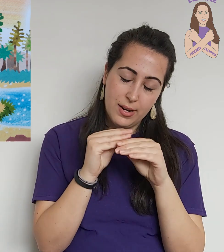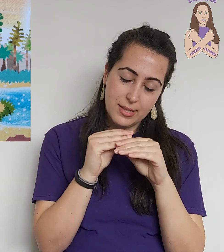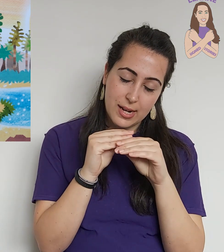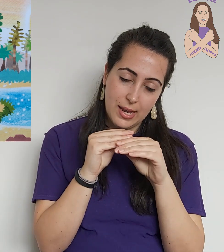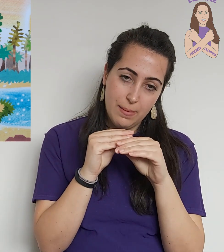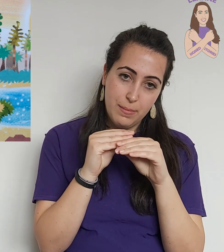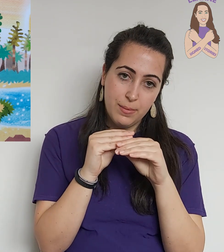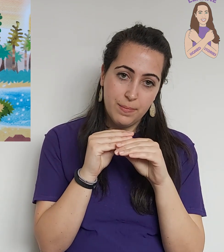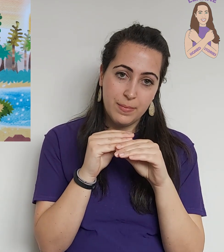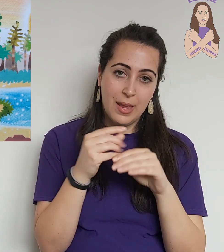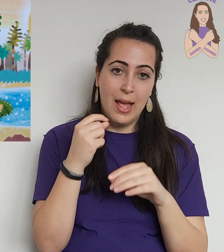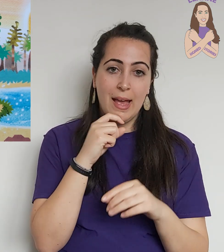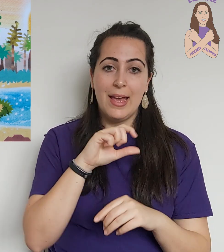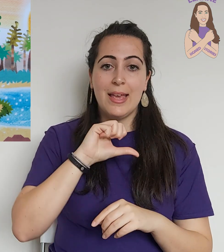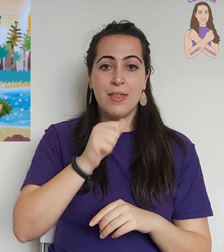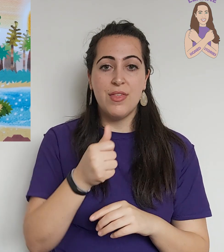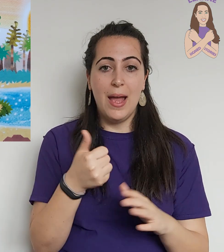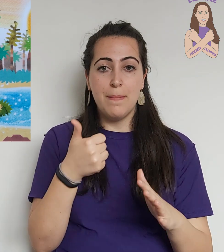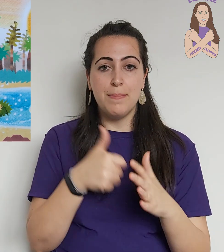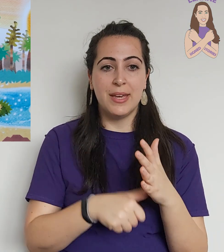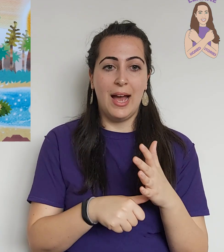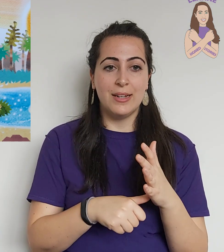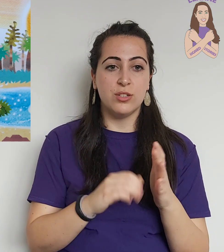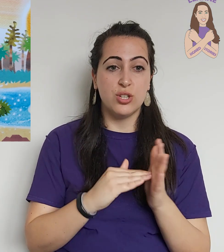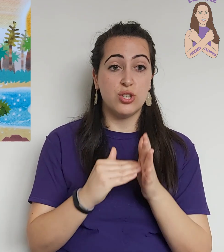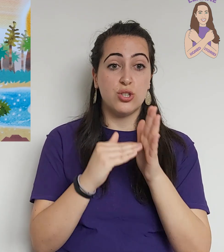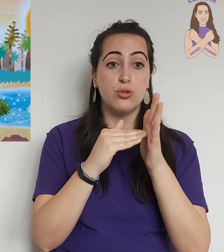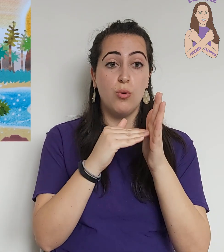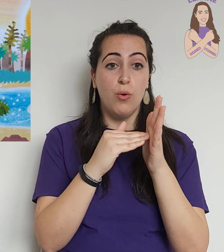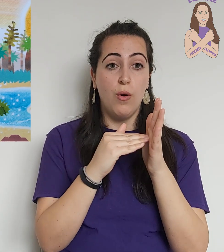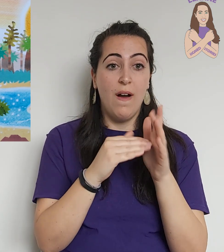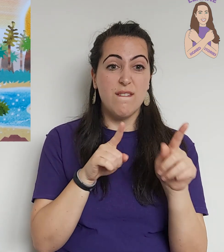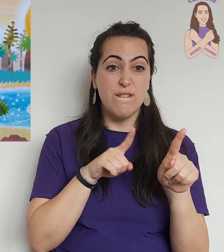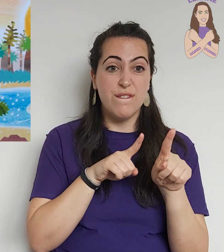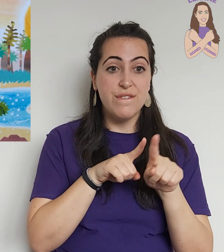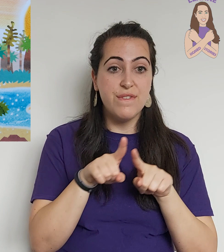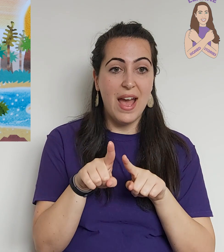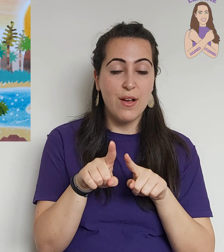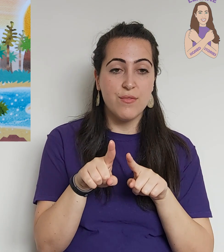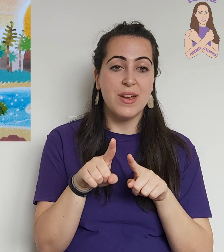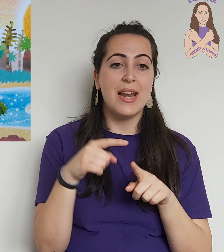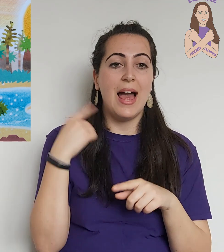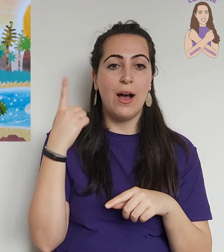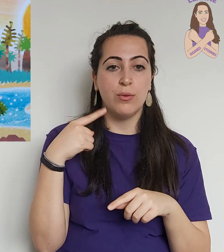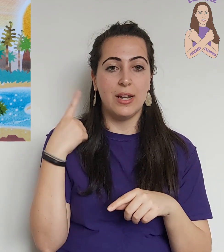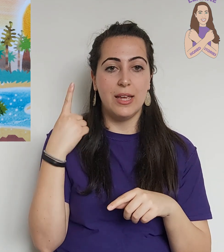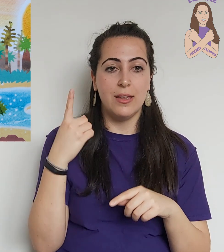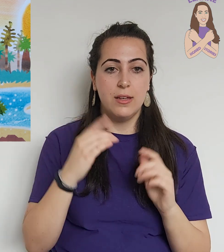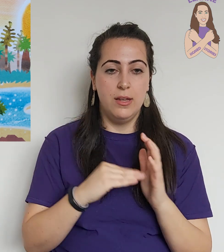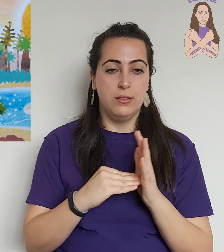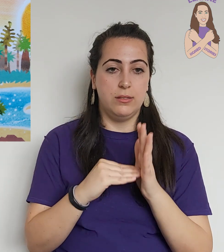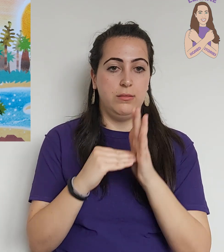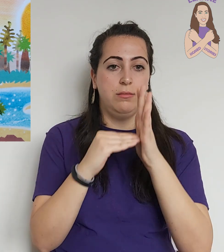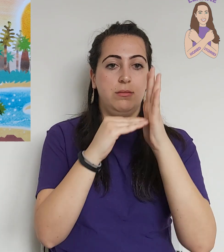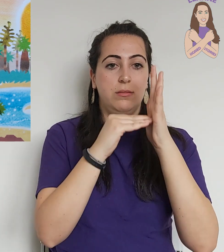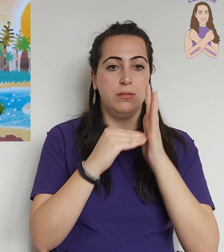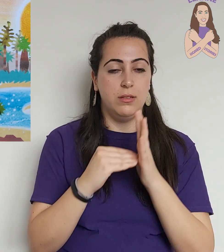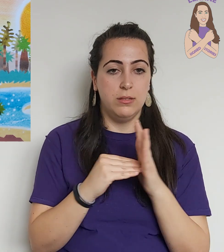asleep. He then began to snore very loudly. Zzz,